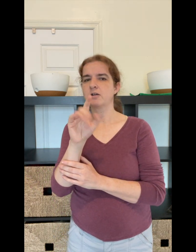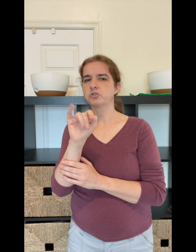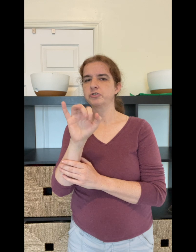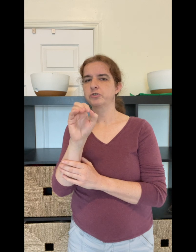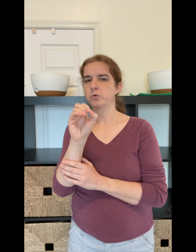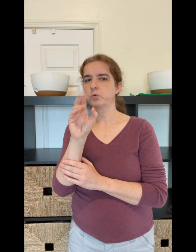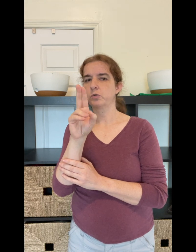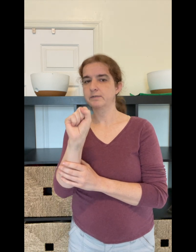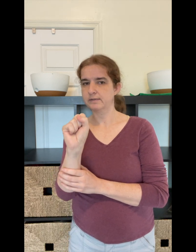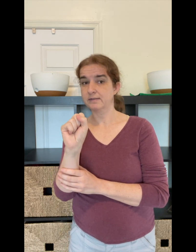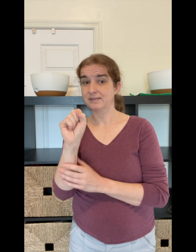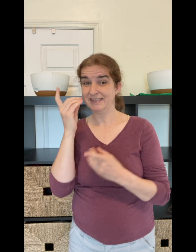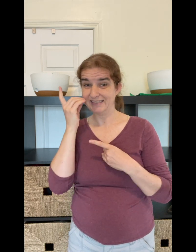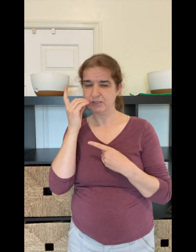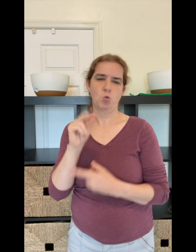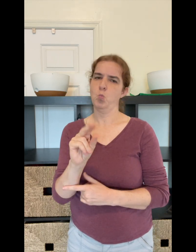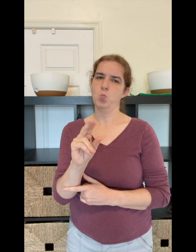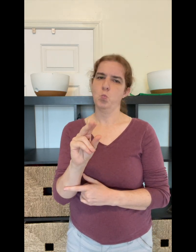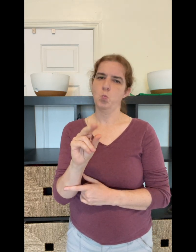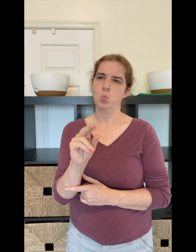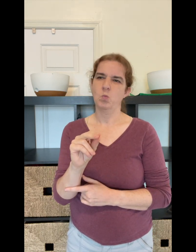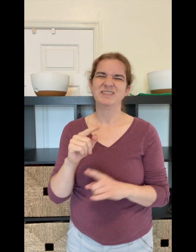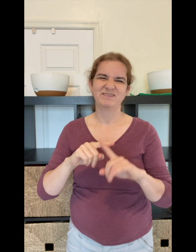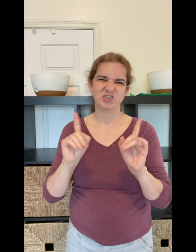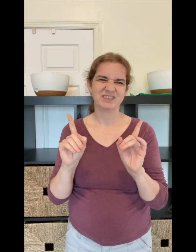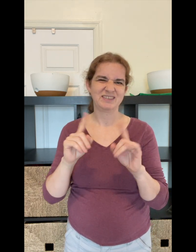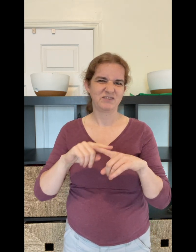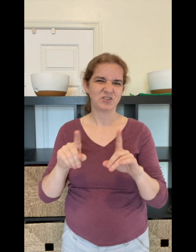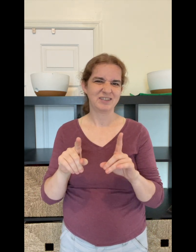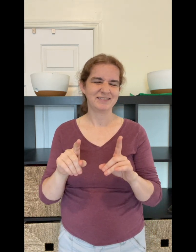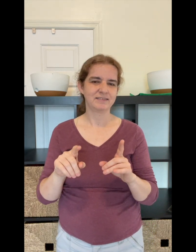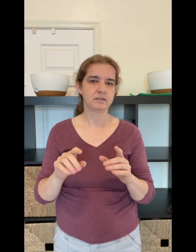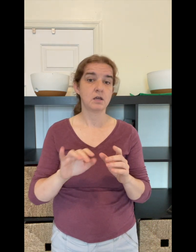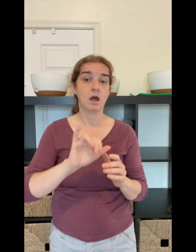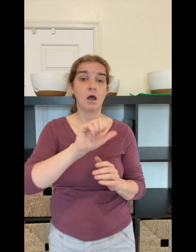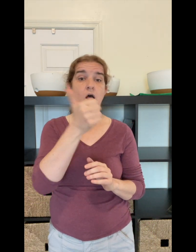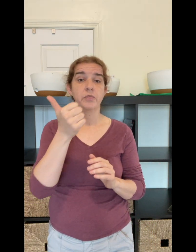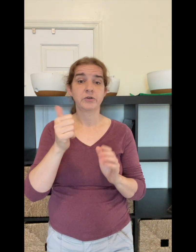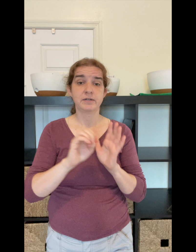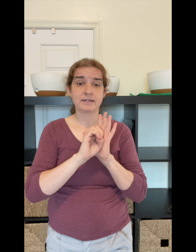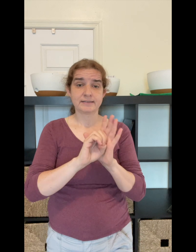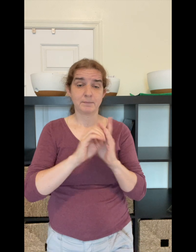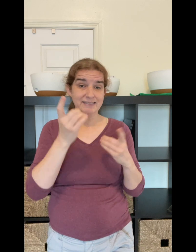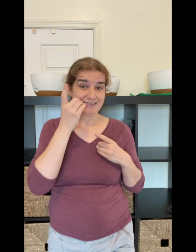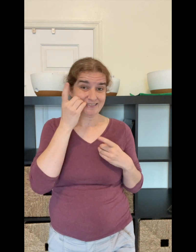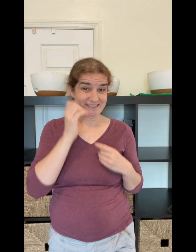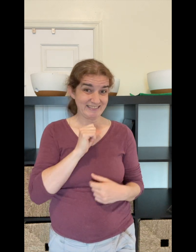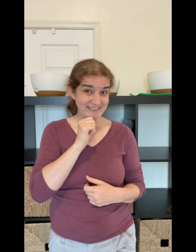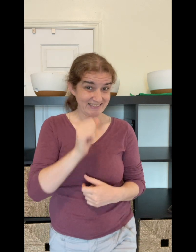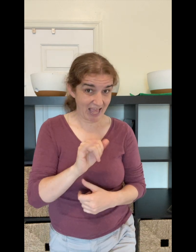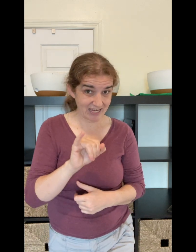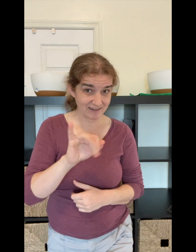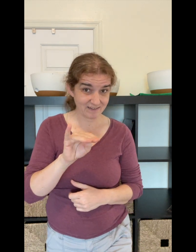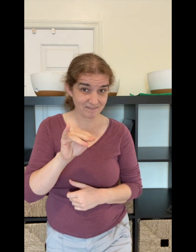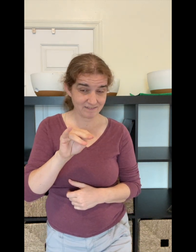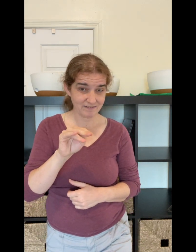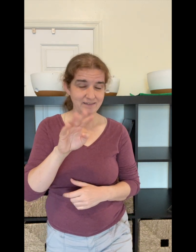disease, yes, but an infectious disease? No, it's not. It's different. Another example of a disease that's